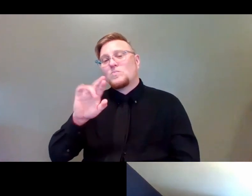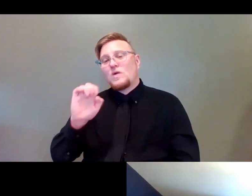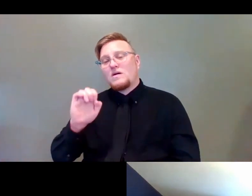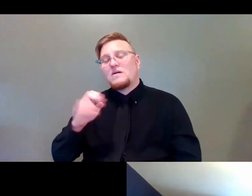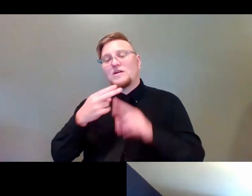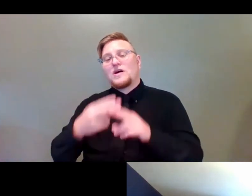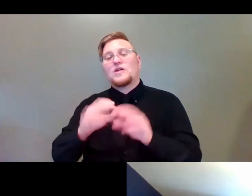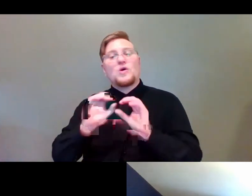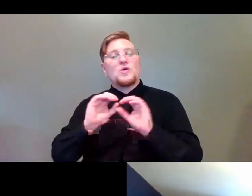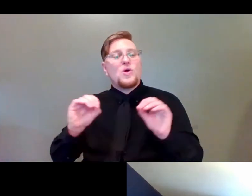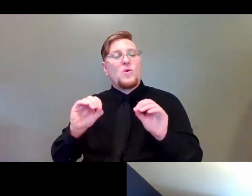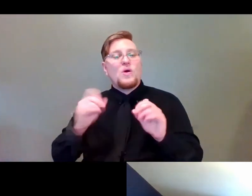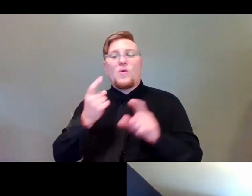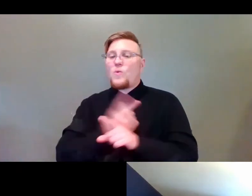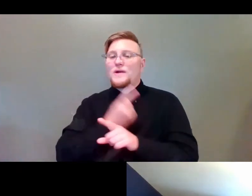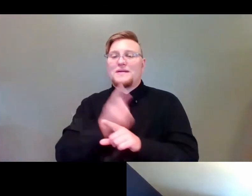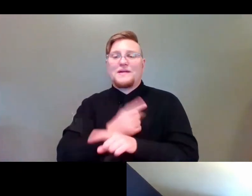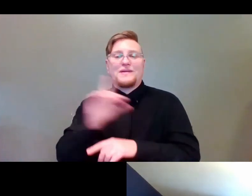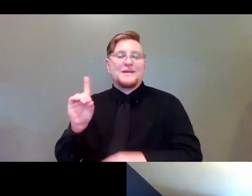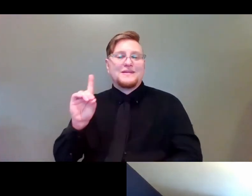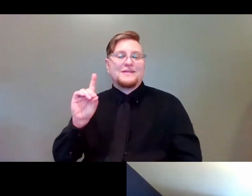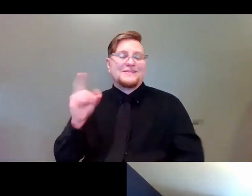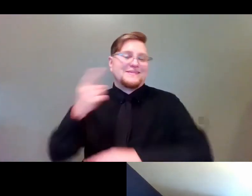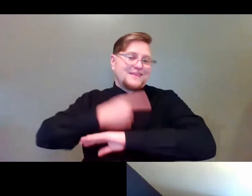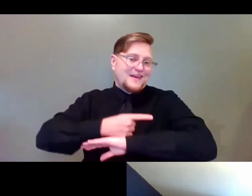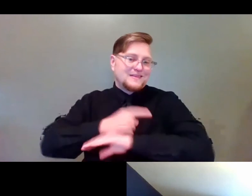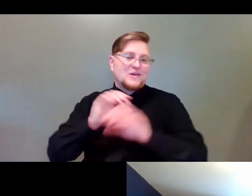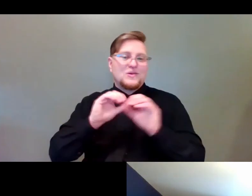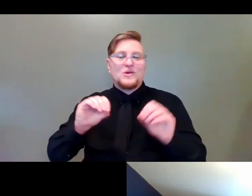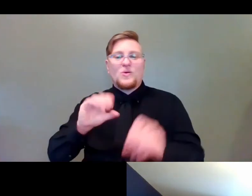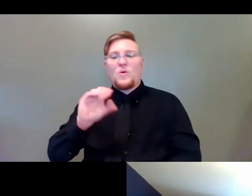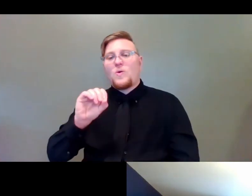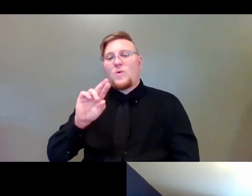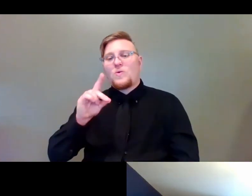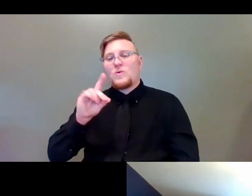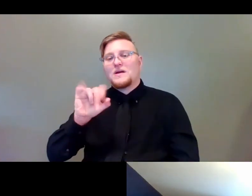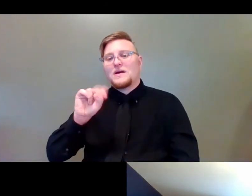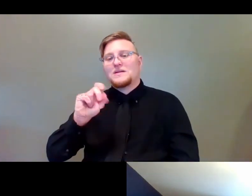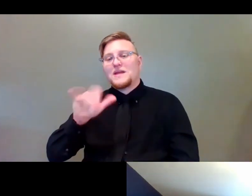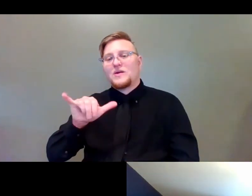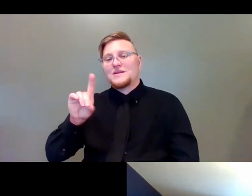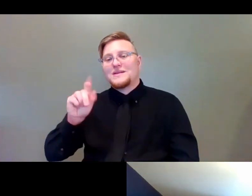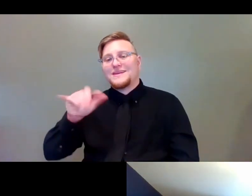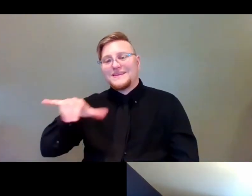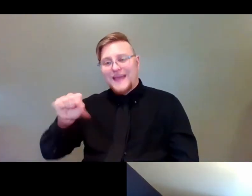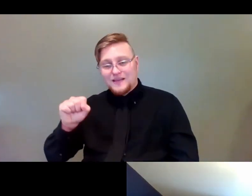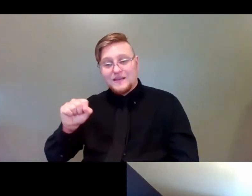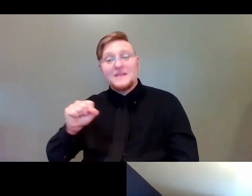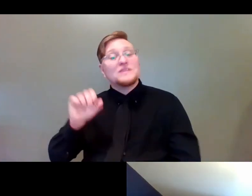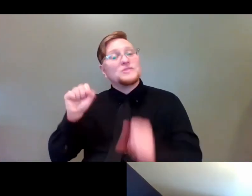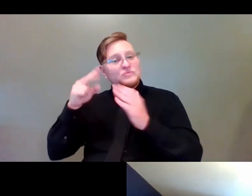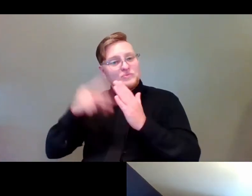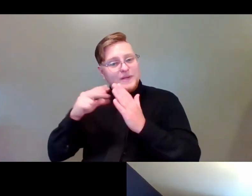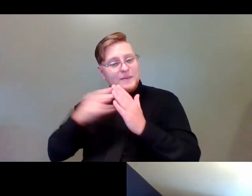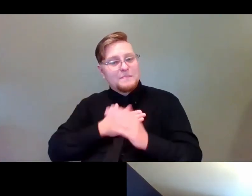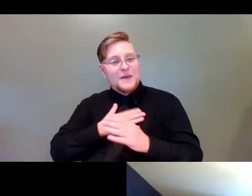of activism, globetrotting, and unexpected pleasures. So if that is of interest to you, and I